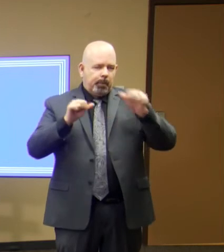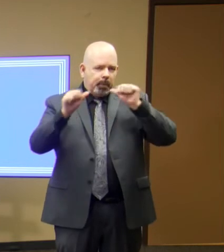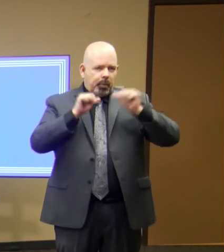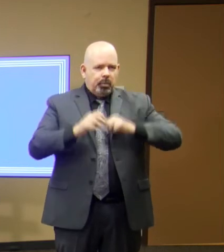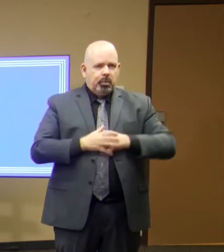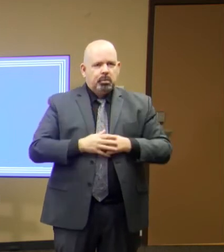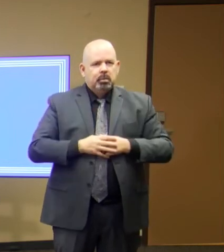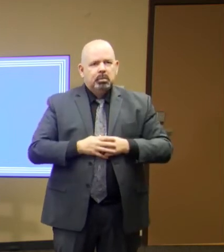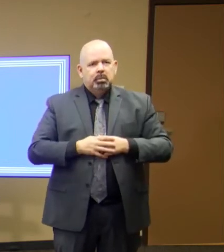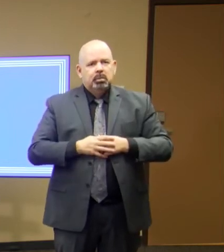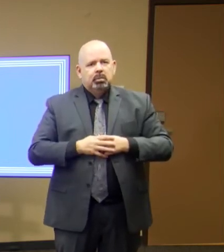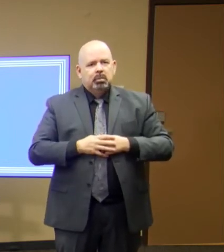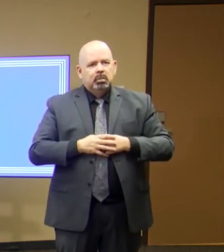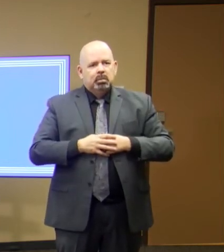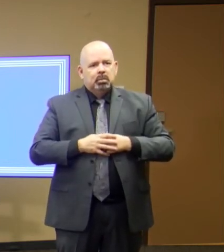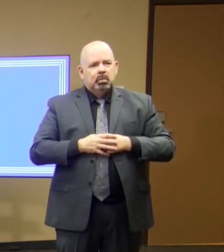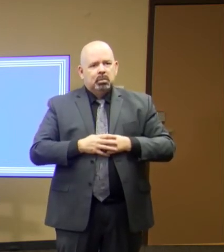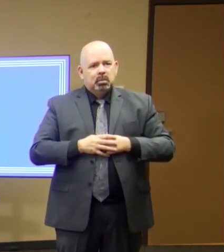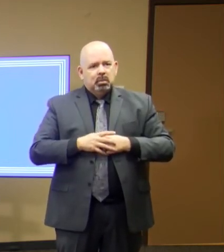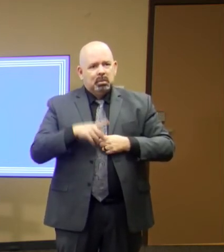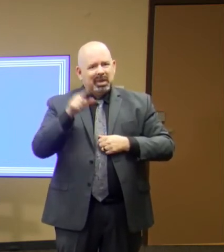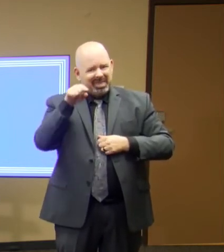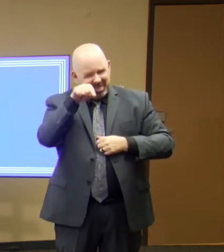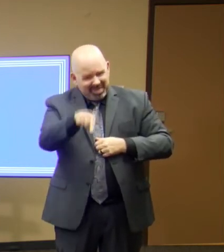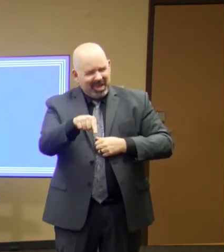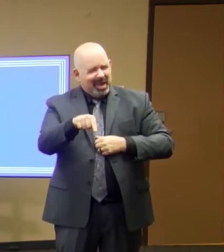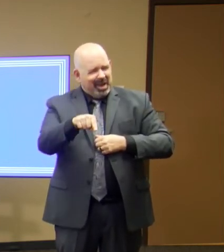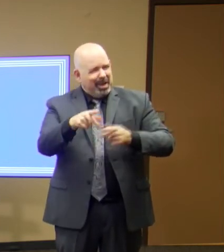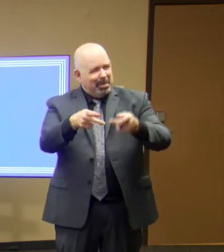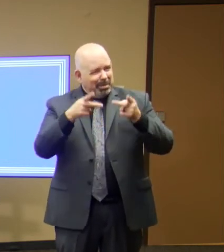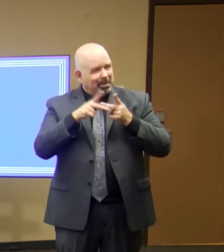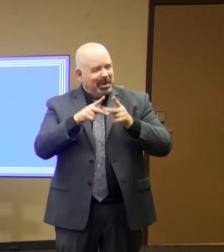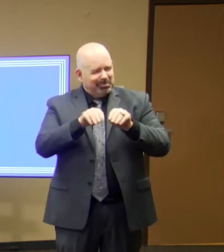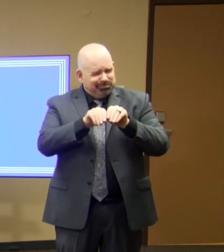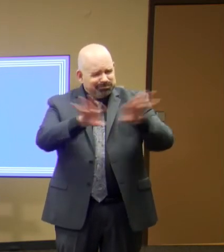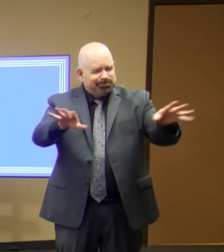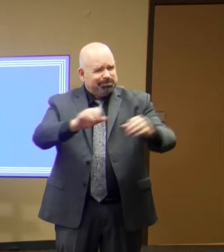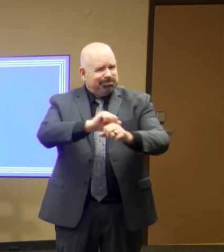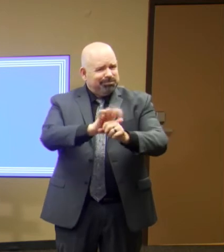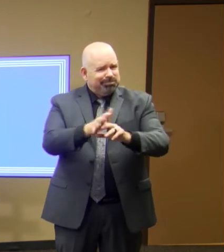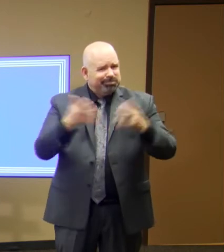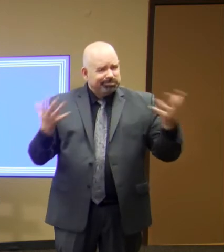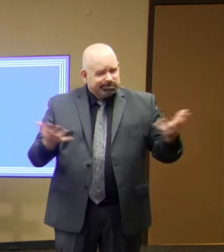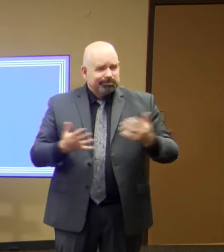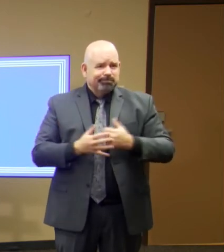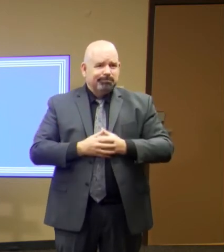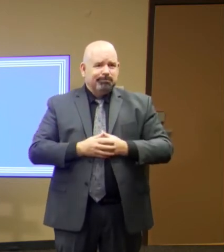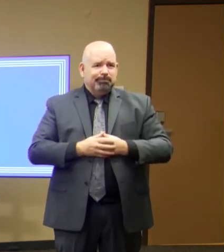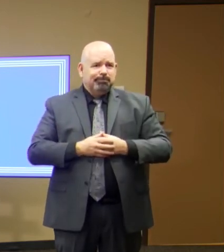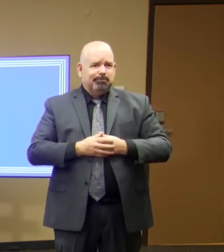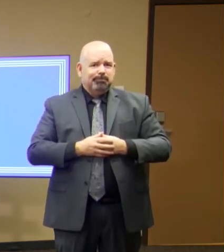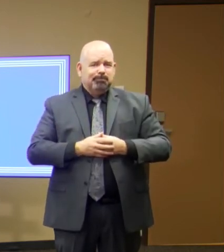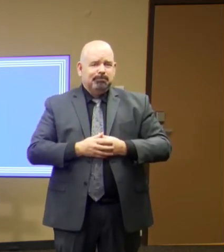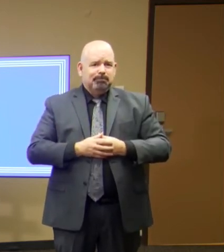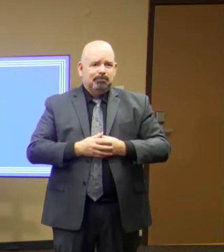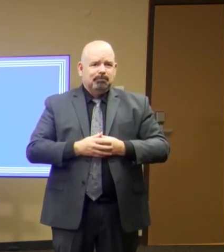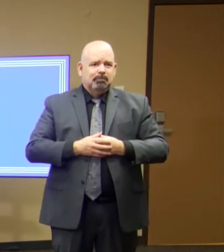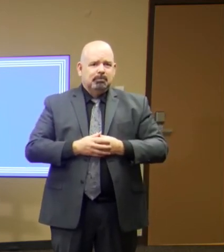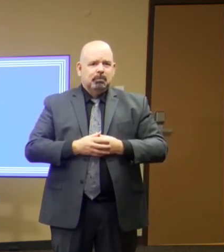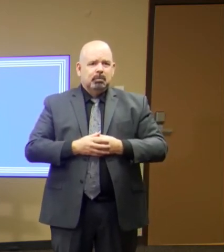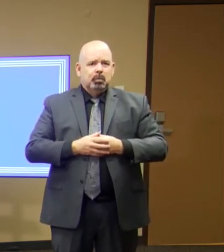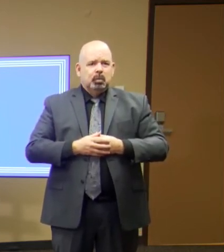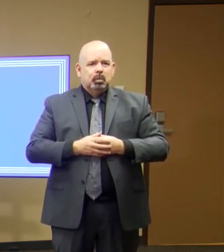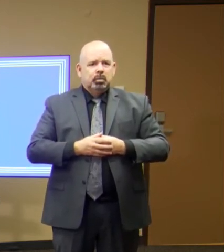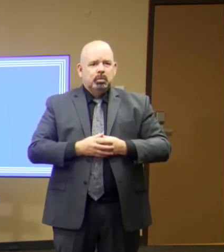of large community spread. They're asking that the governor look to close or allow us to close in-person